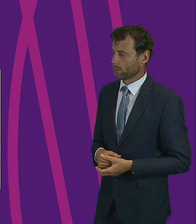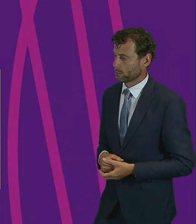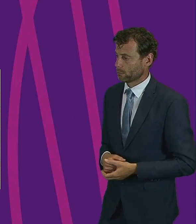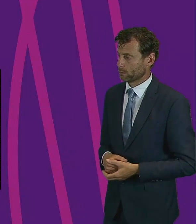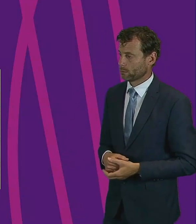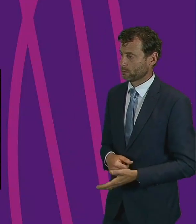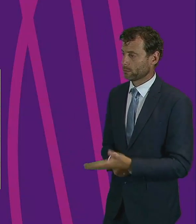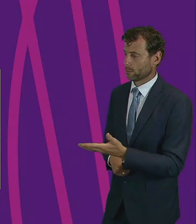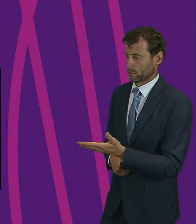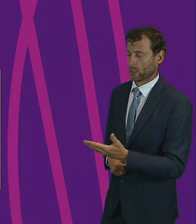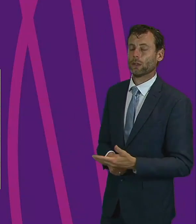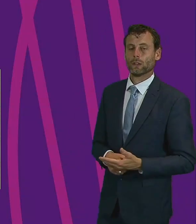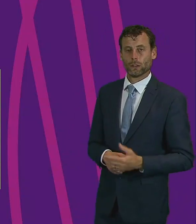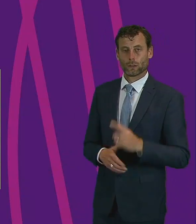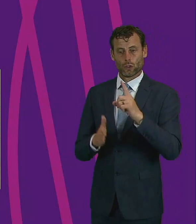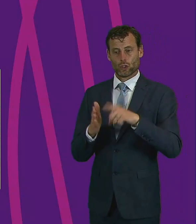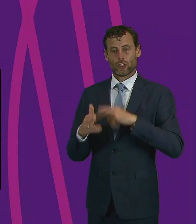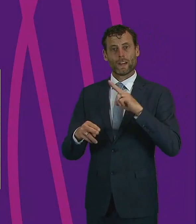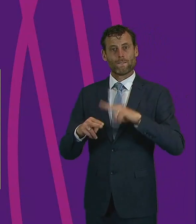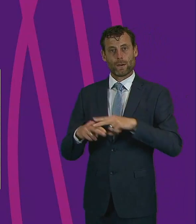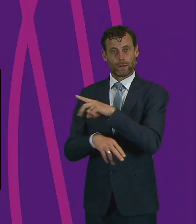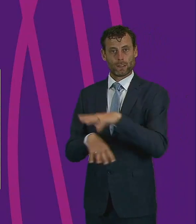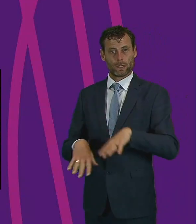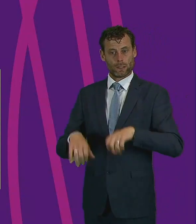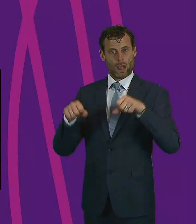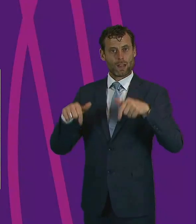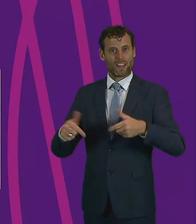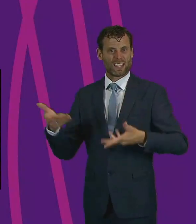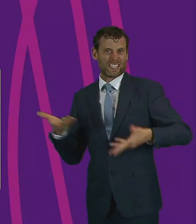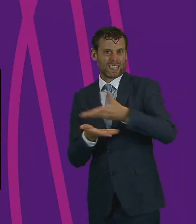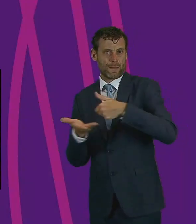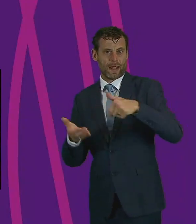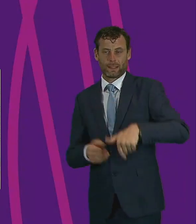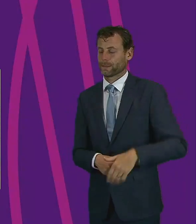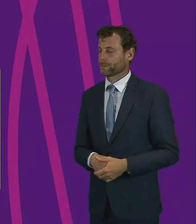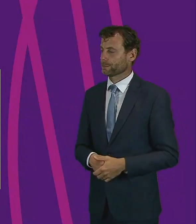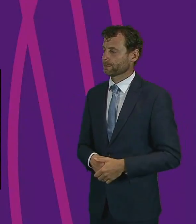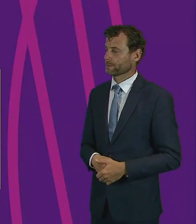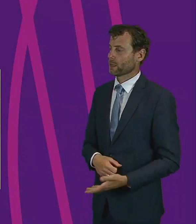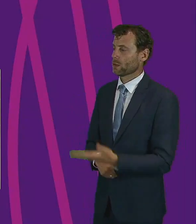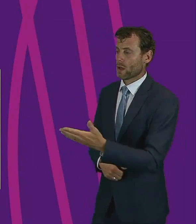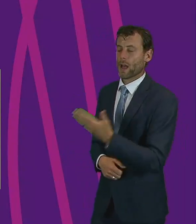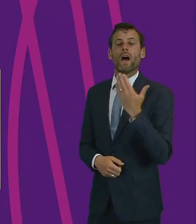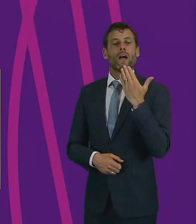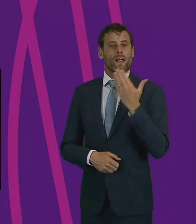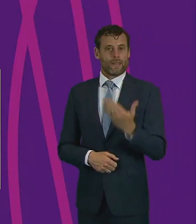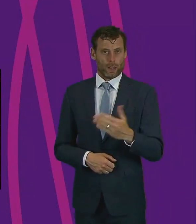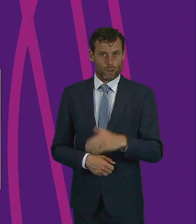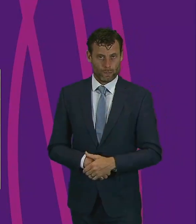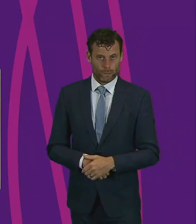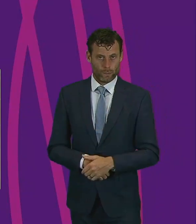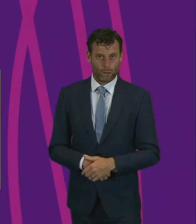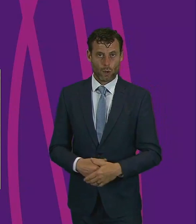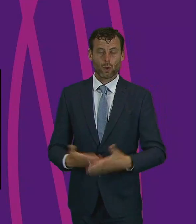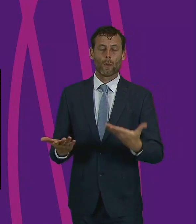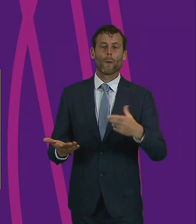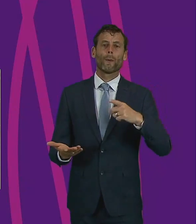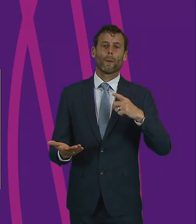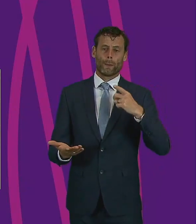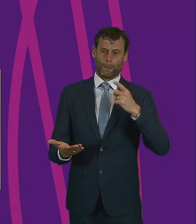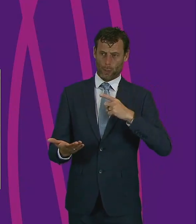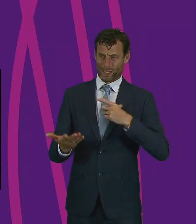And I call on the Cabinet Secretary, Jean Freeman, to open the debate. Thank you. Thank you very much, Presiding Officer. Presiding Officer, in the face of the